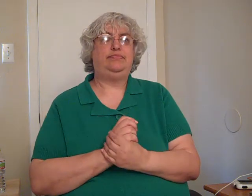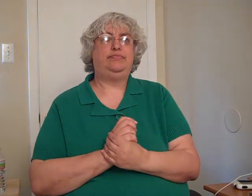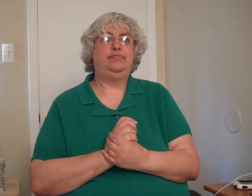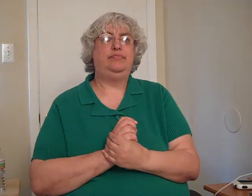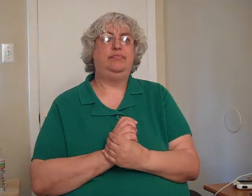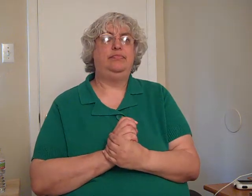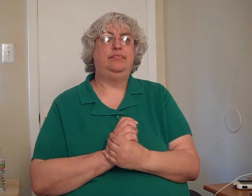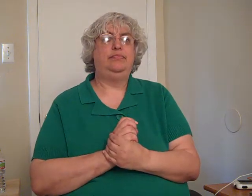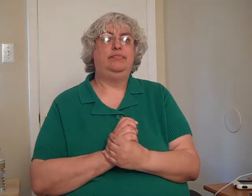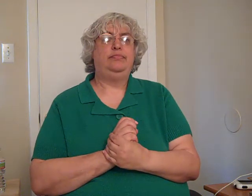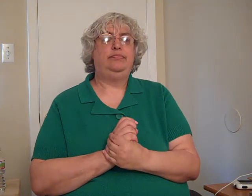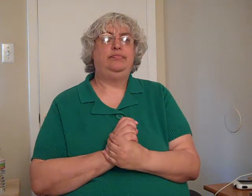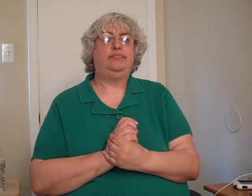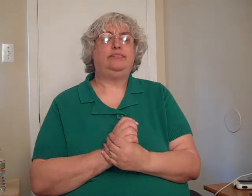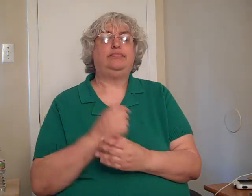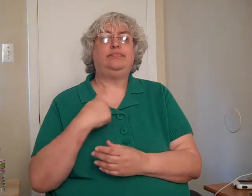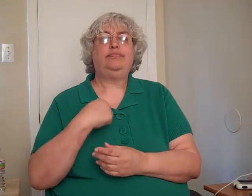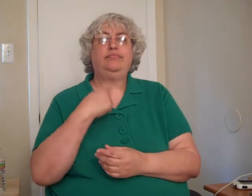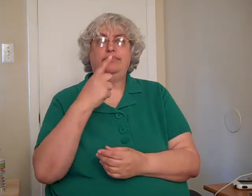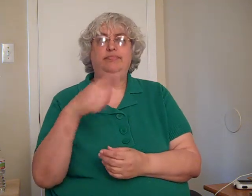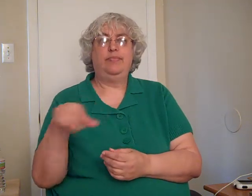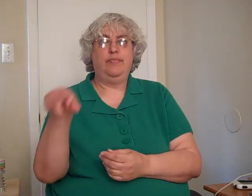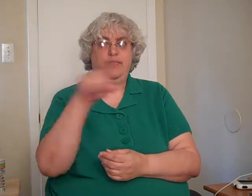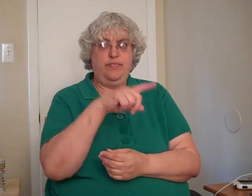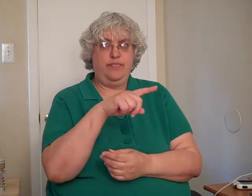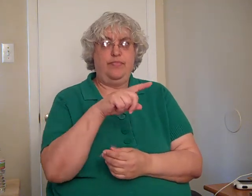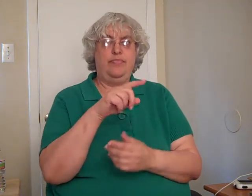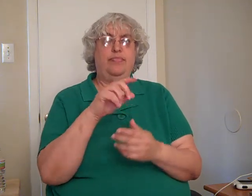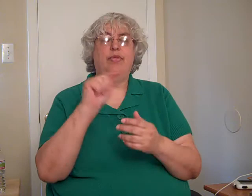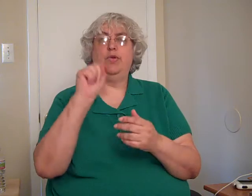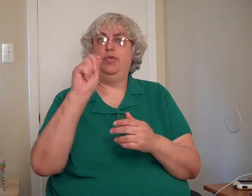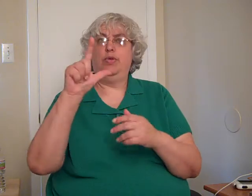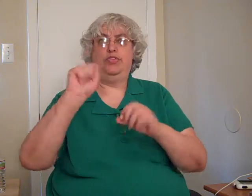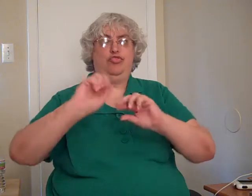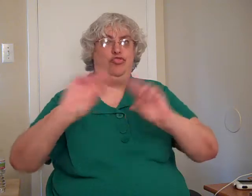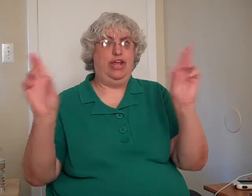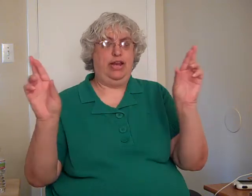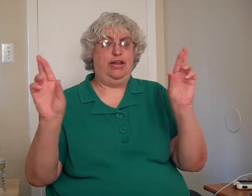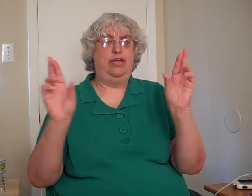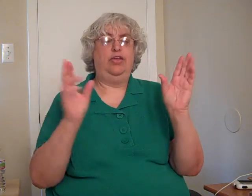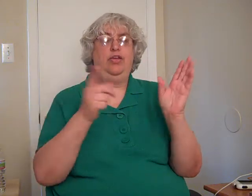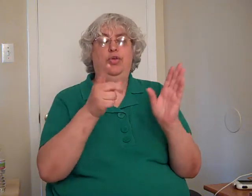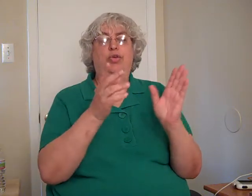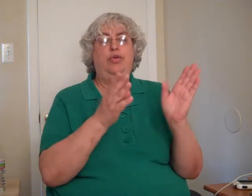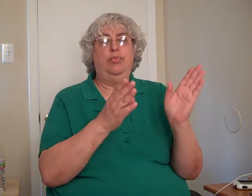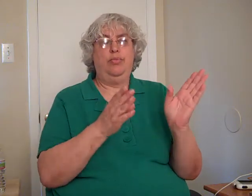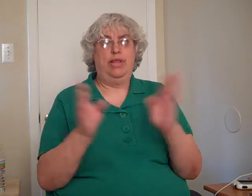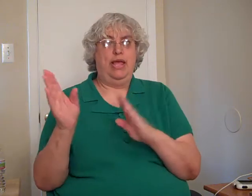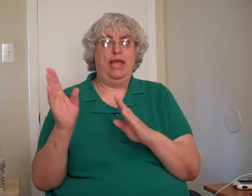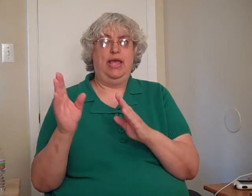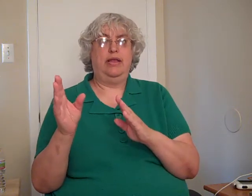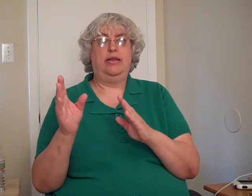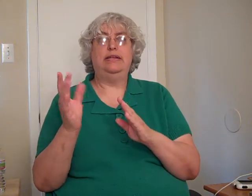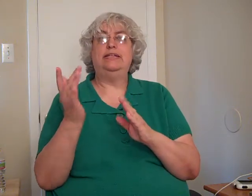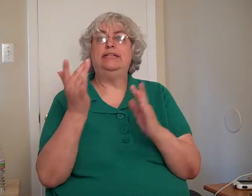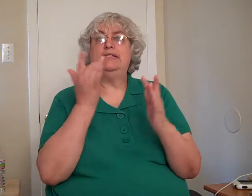One thing I would tell you is, again, have all of your tools ready. If you're going to be doing a taste party, make sure that you